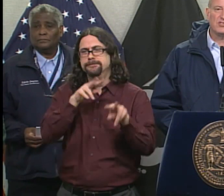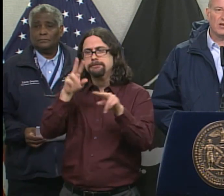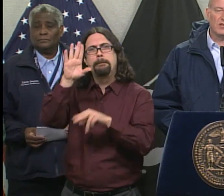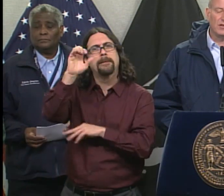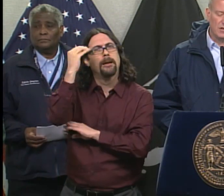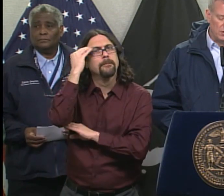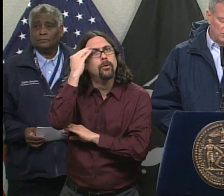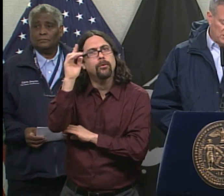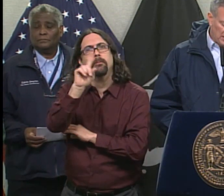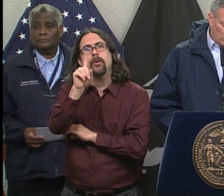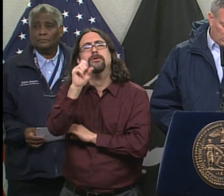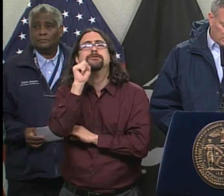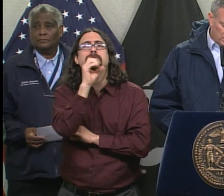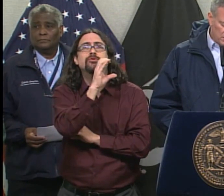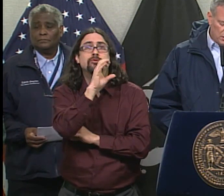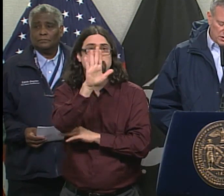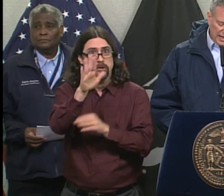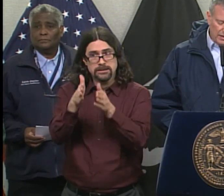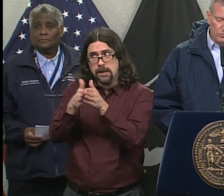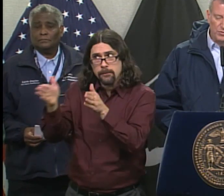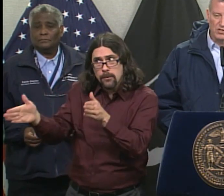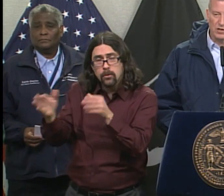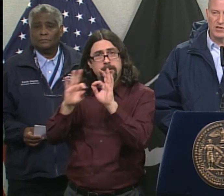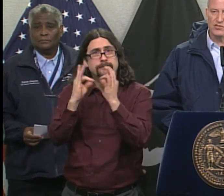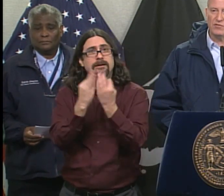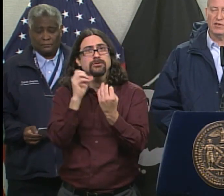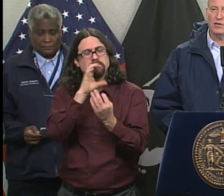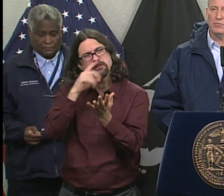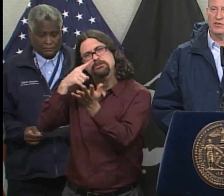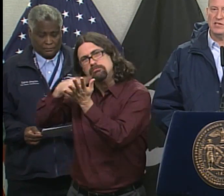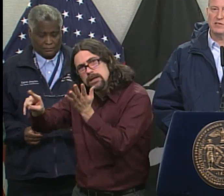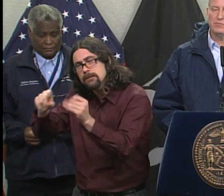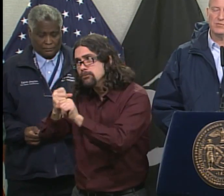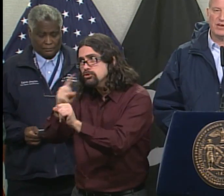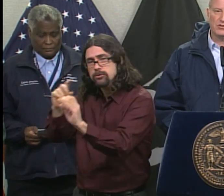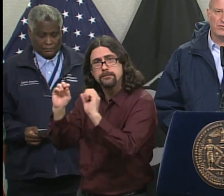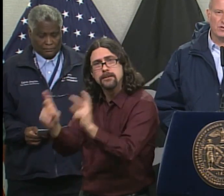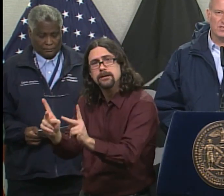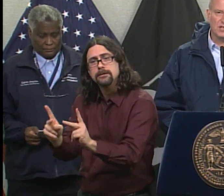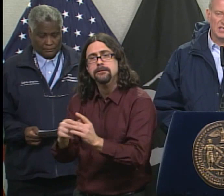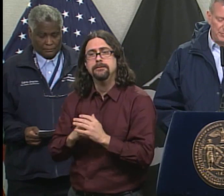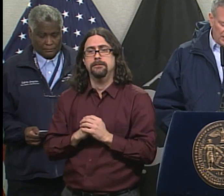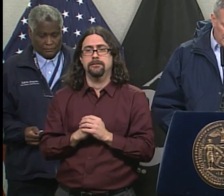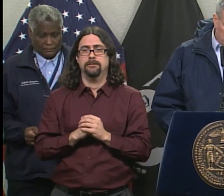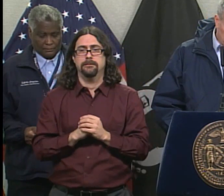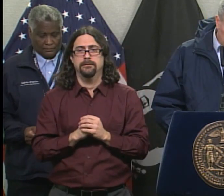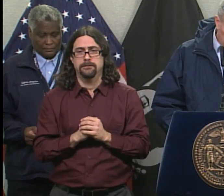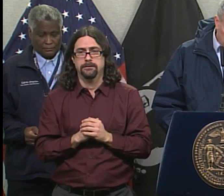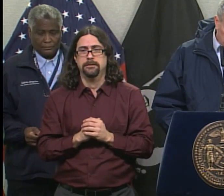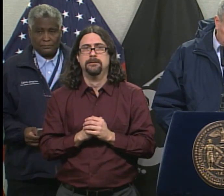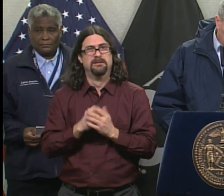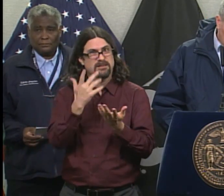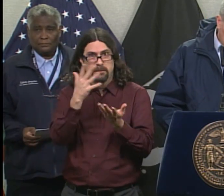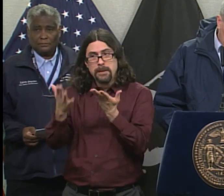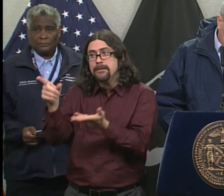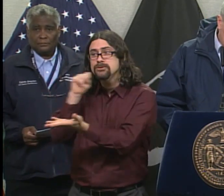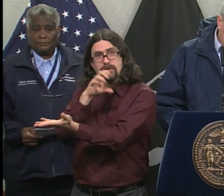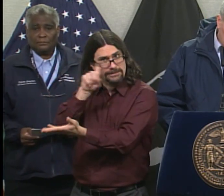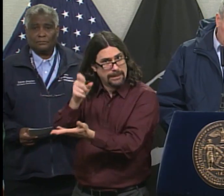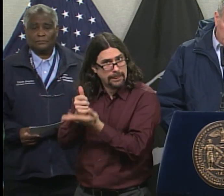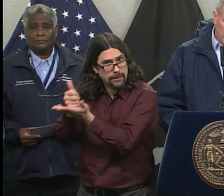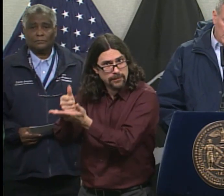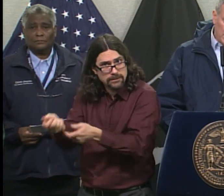help shoveling their sidewalk. Again, when we talk about shoveling, please special focus on keeping hydrants clear.